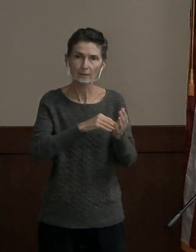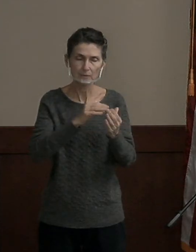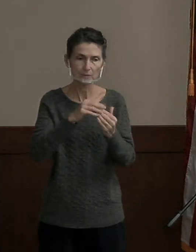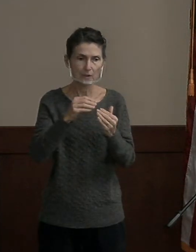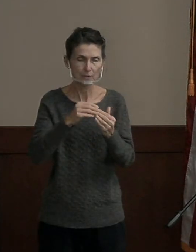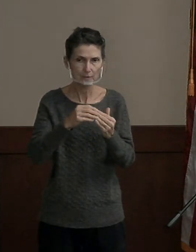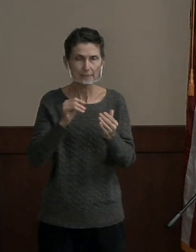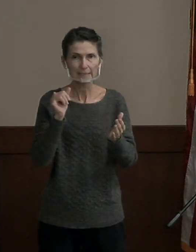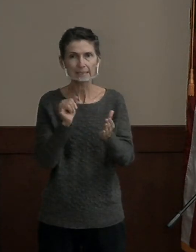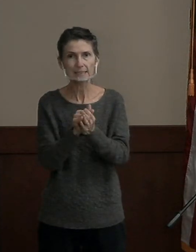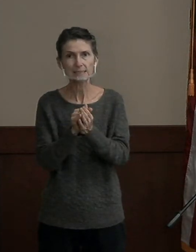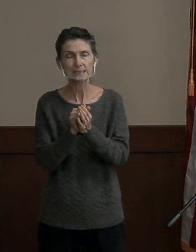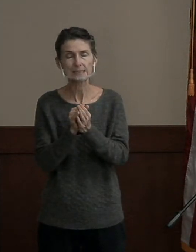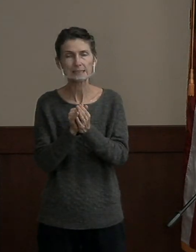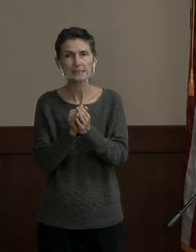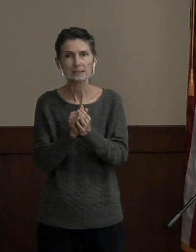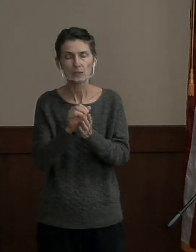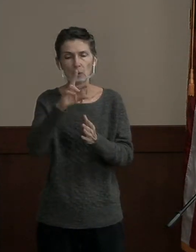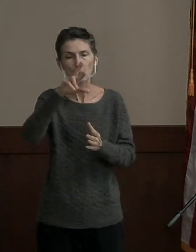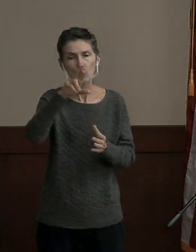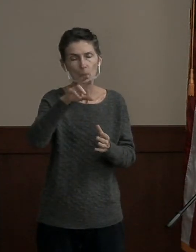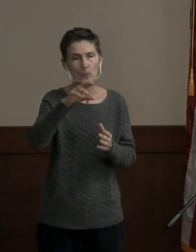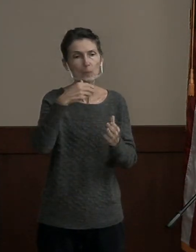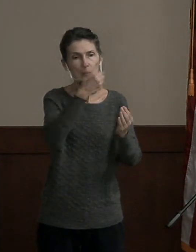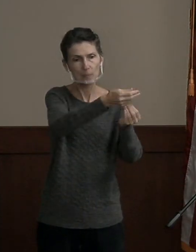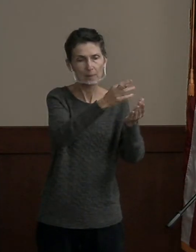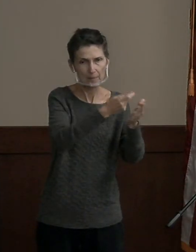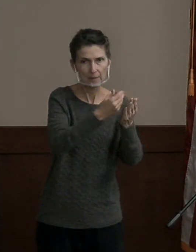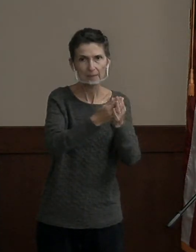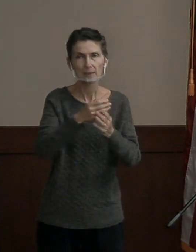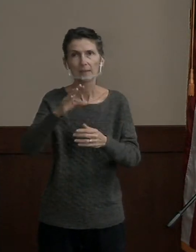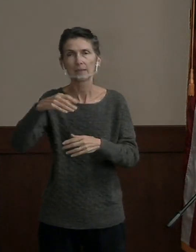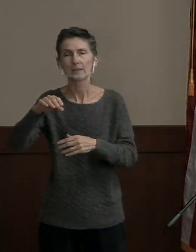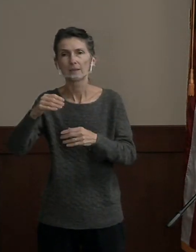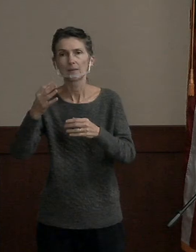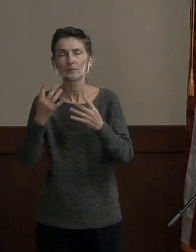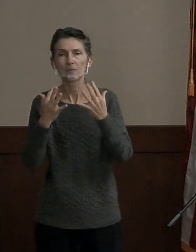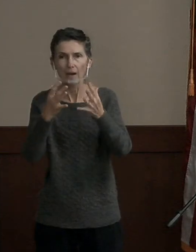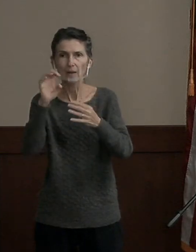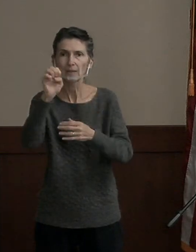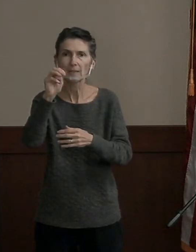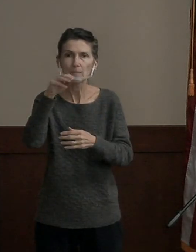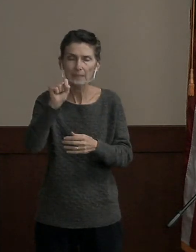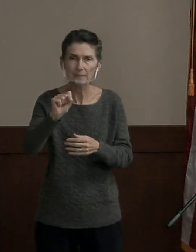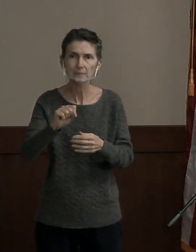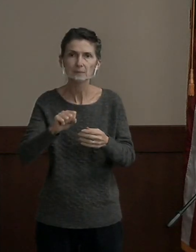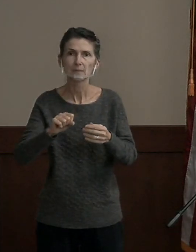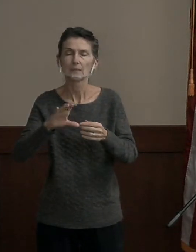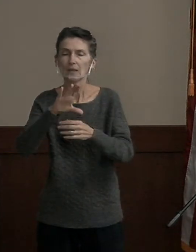is reimbursement that is going to your local fire and EMS companies to provide them for